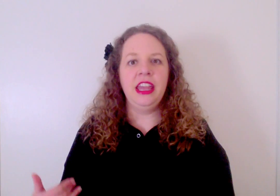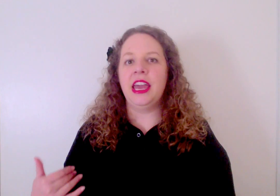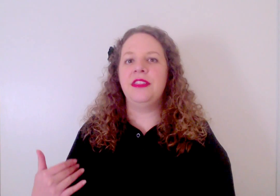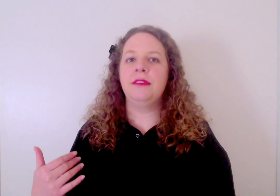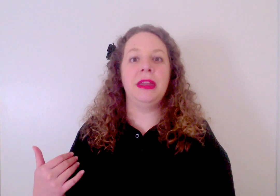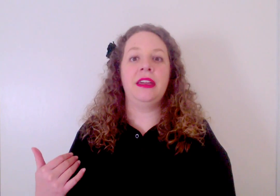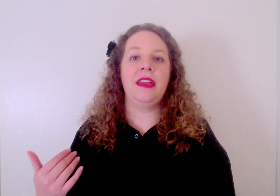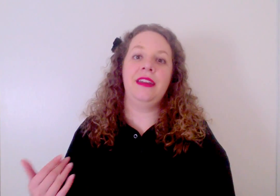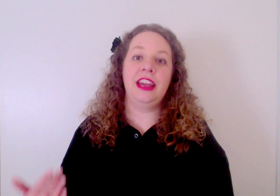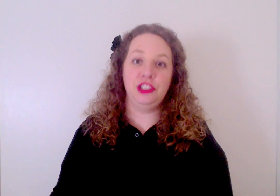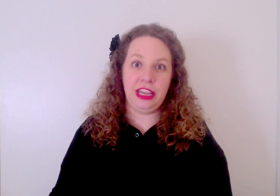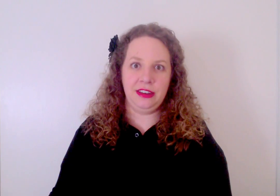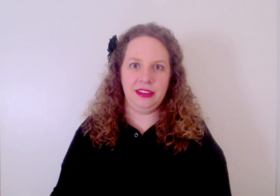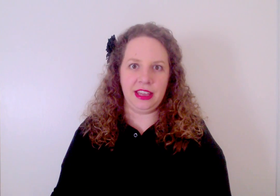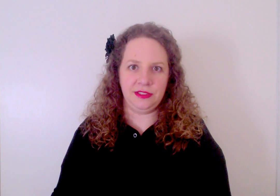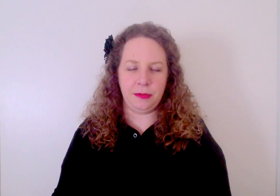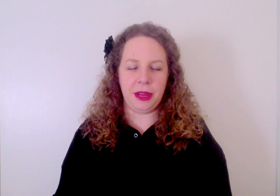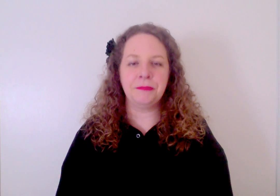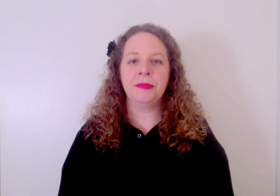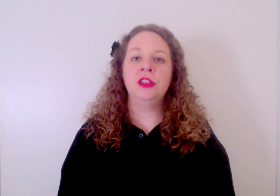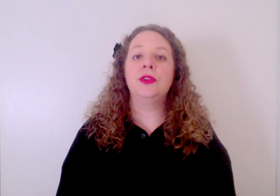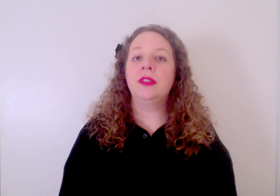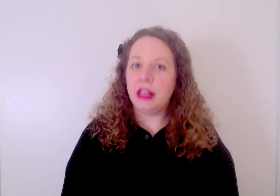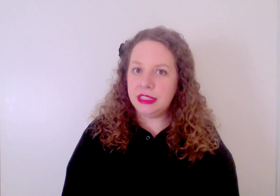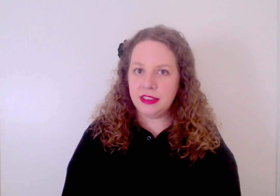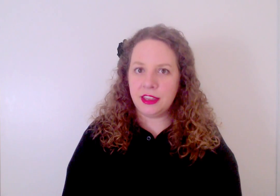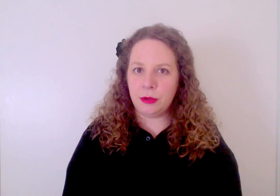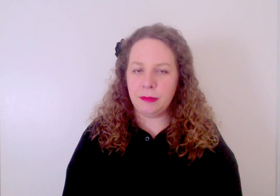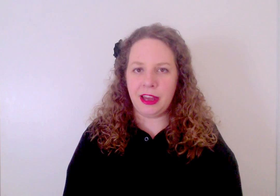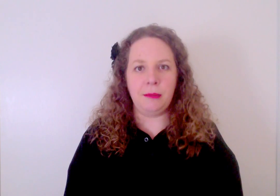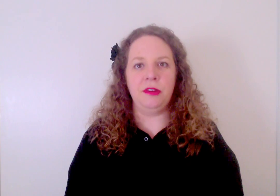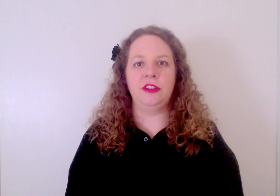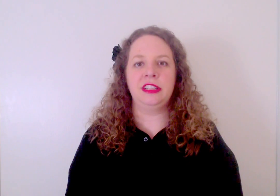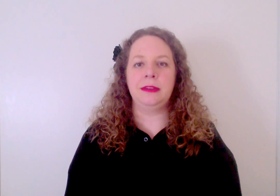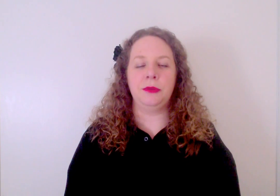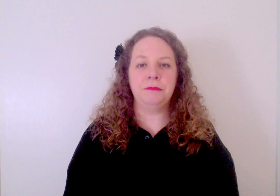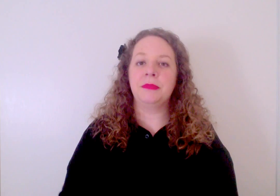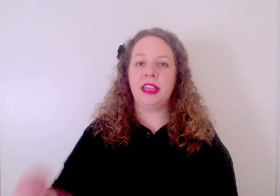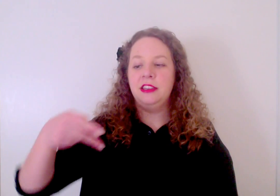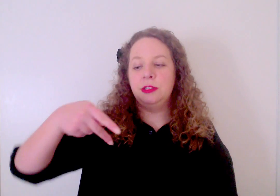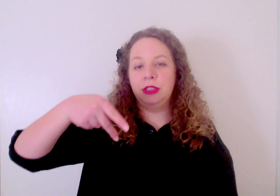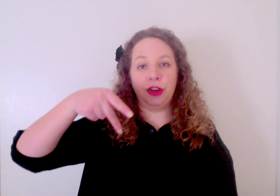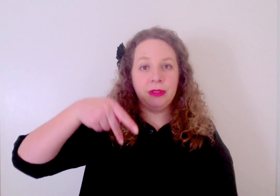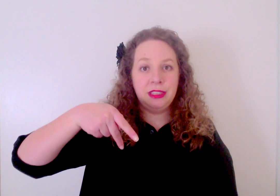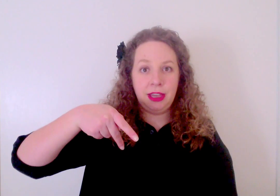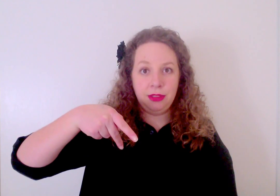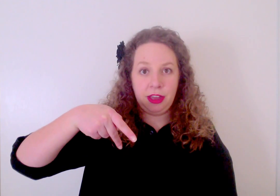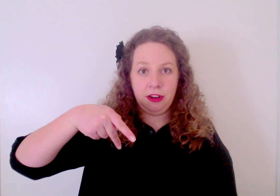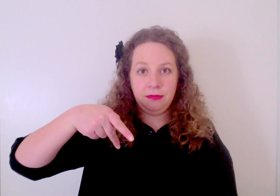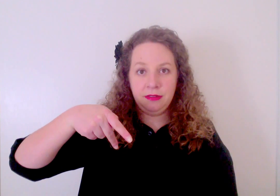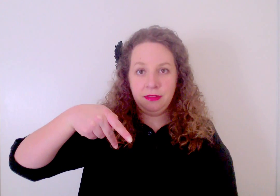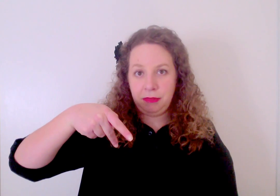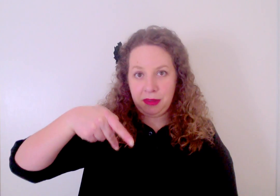and then make an educated guess from there. So let's take the word pineapple, for example. Okay, so we start with the down letter, a